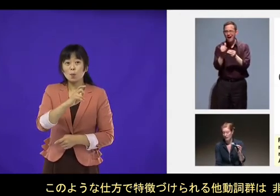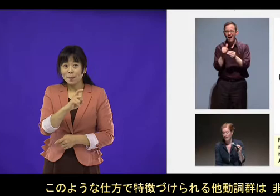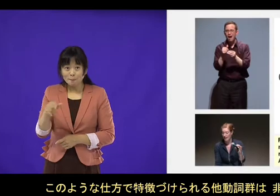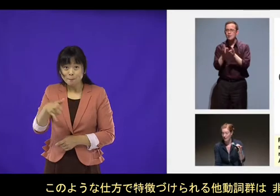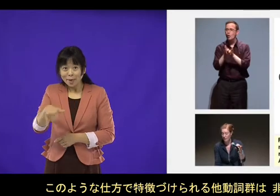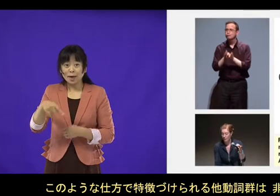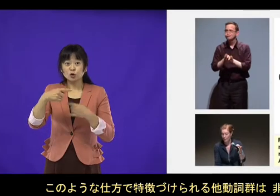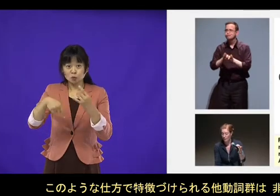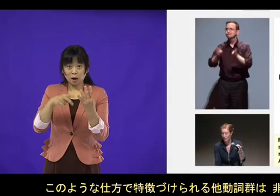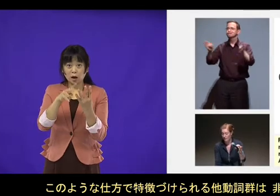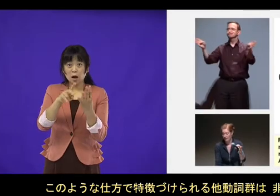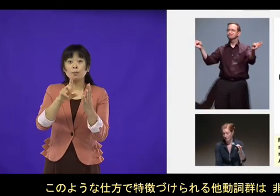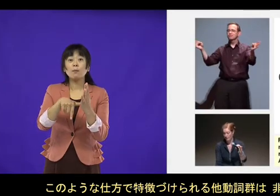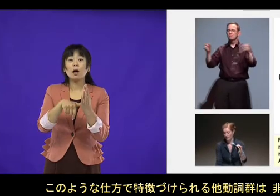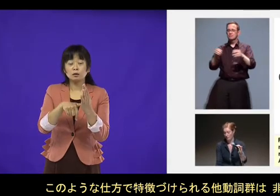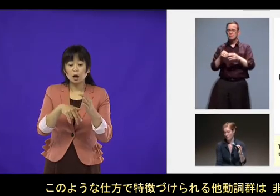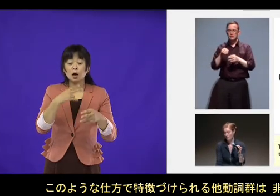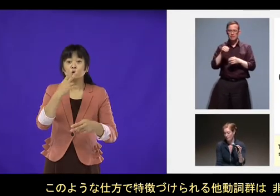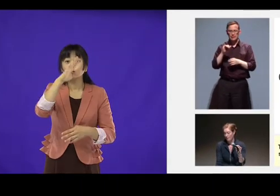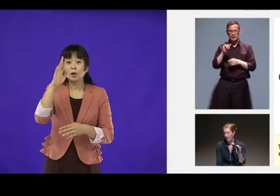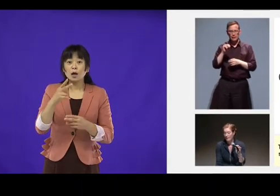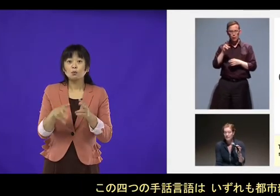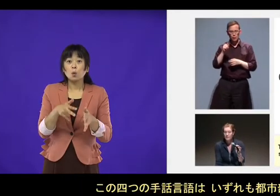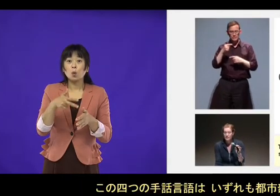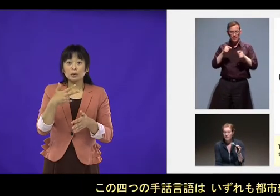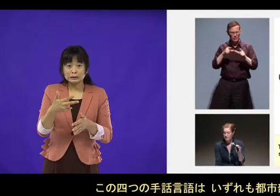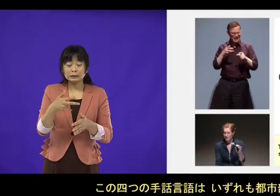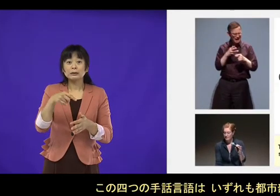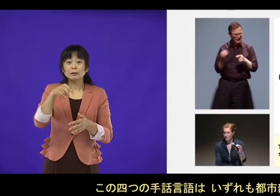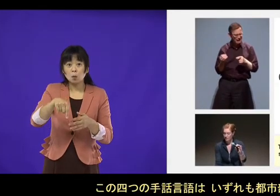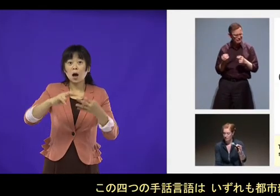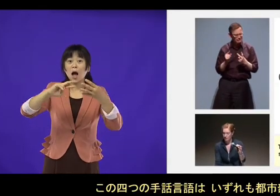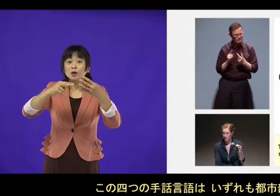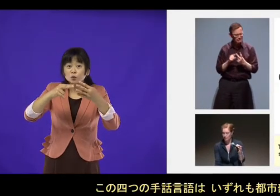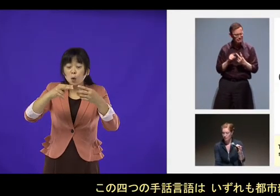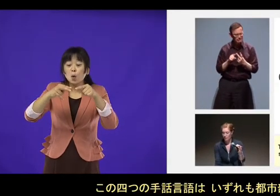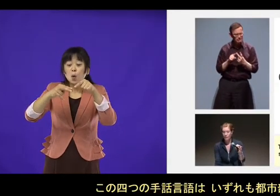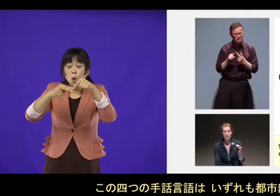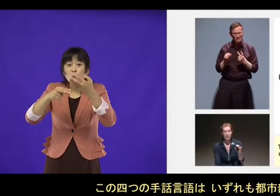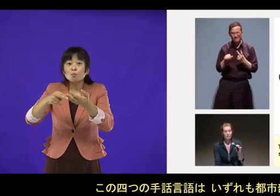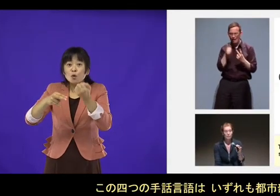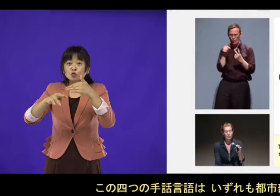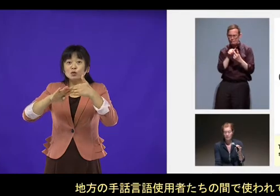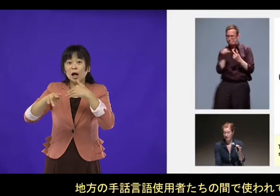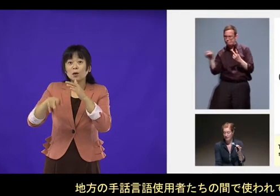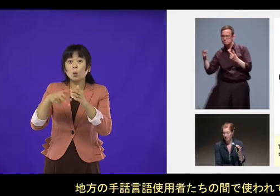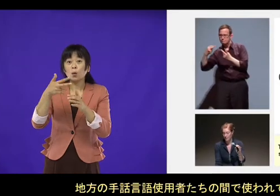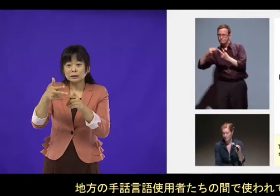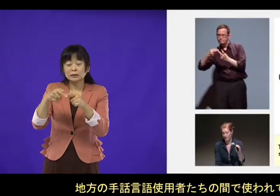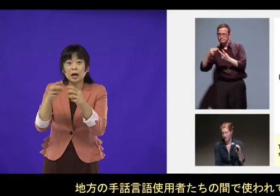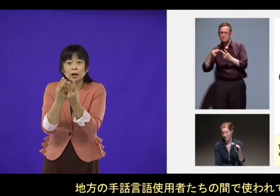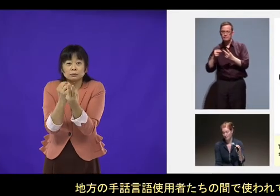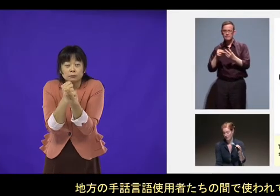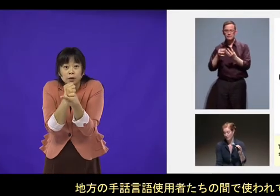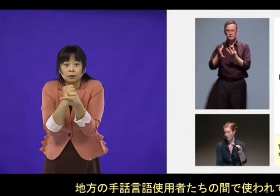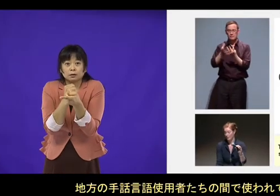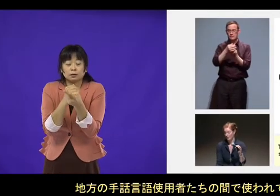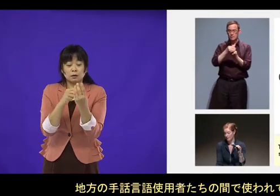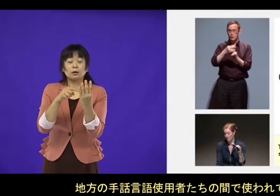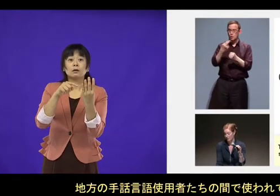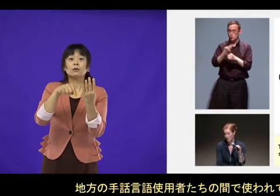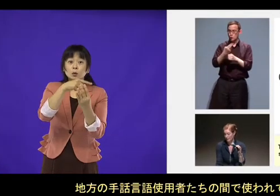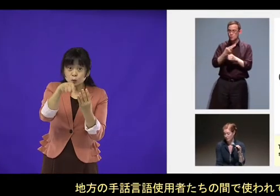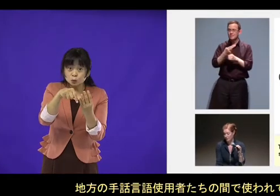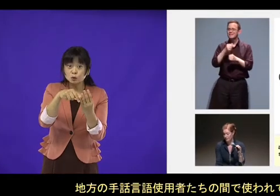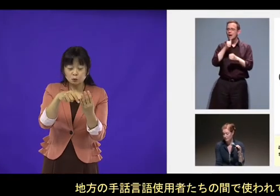language and Adabarobe sign language. Now, these 4 sign languages are all used in rural signing communities rather than